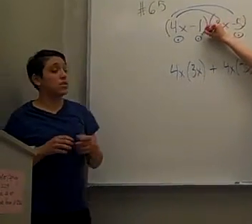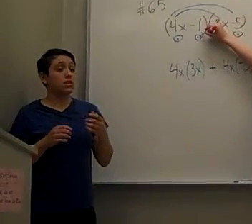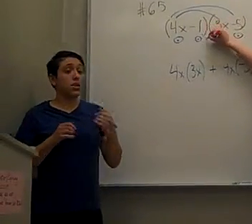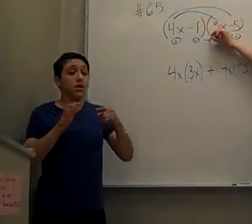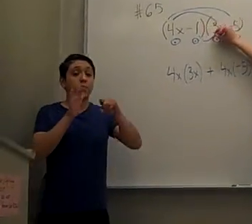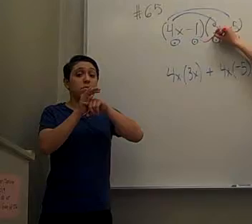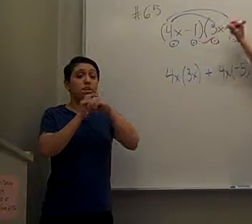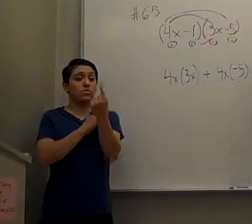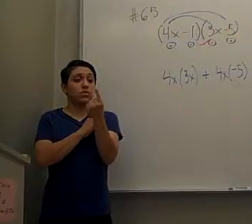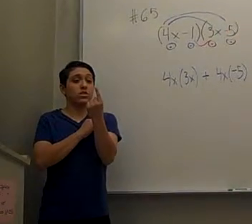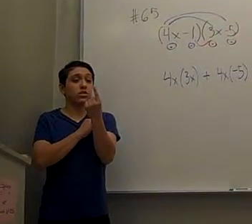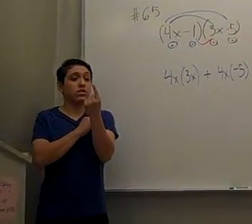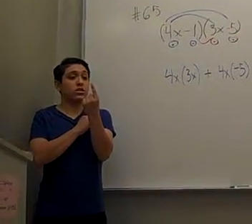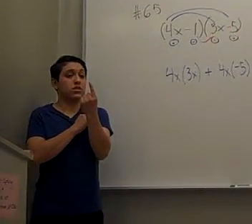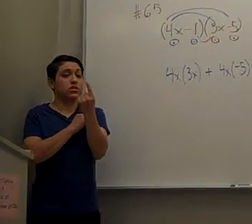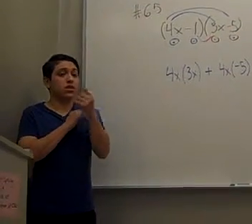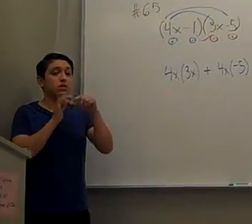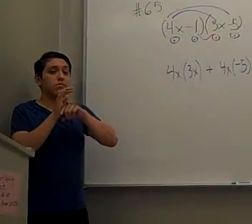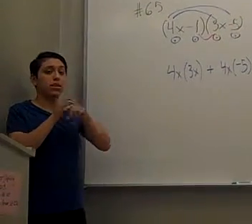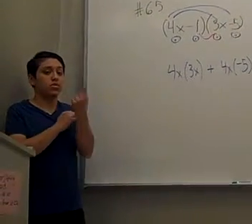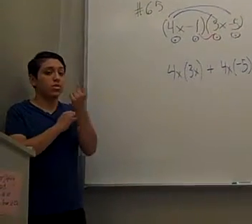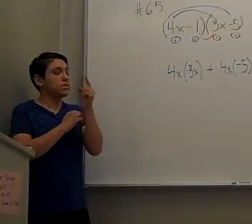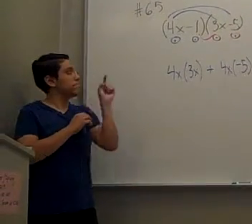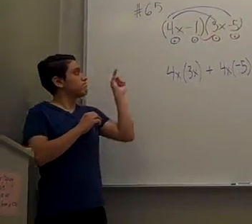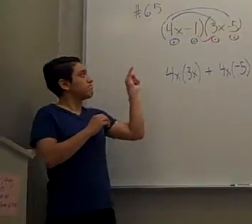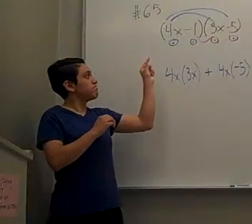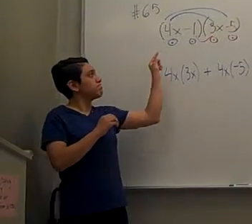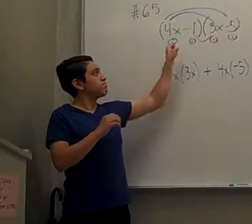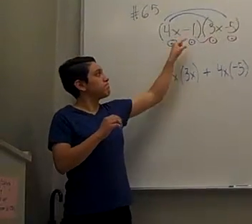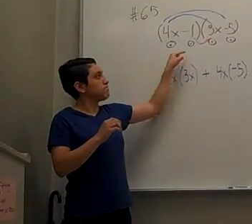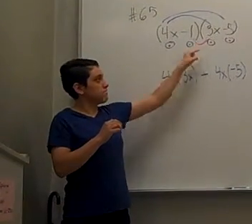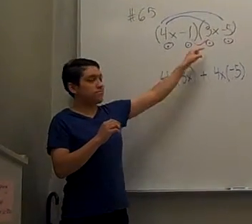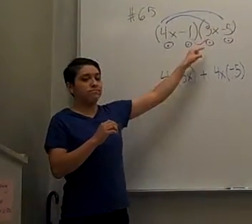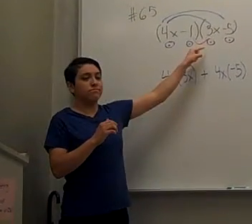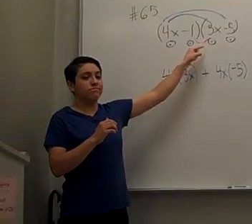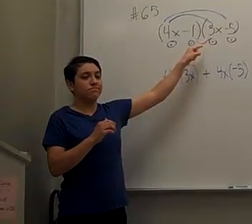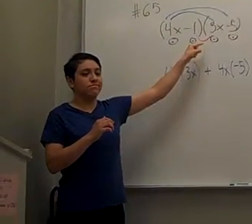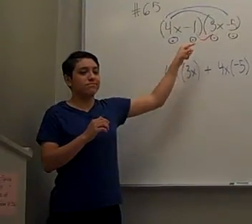same thing. Negative 1 says hello to the 3x.